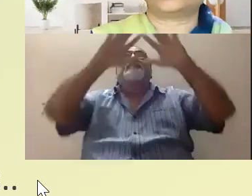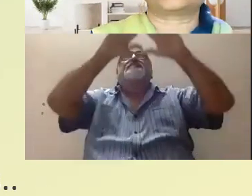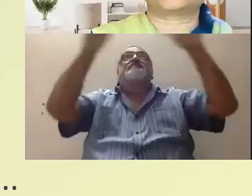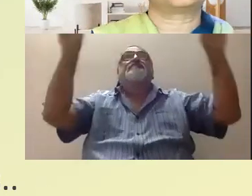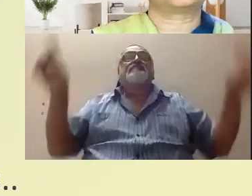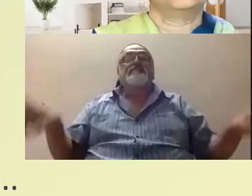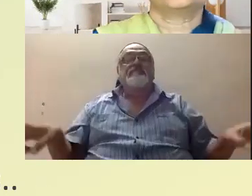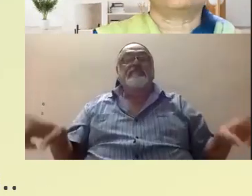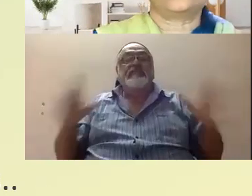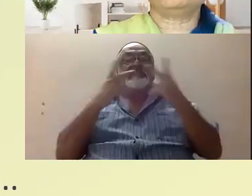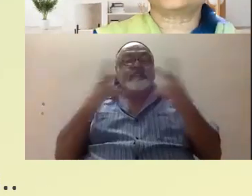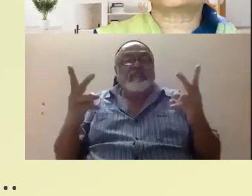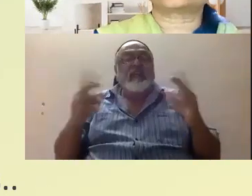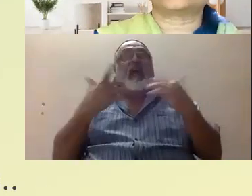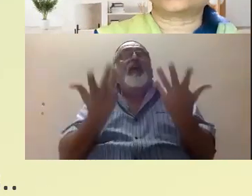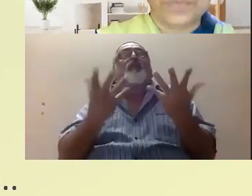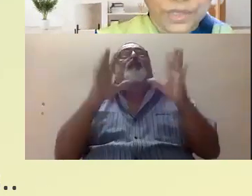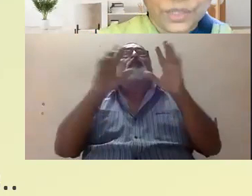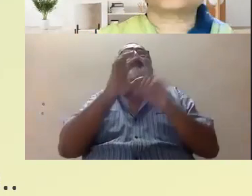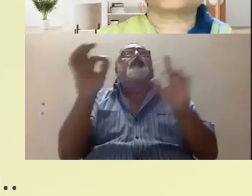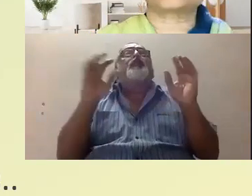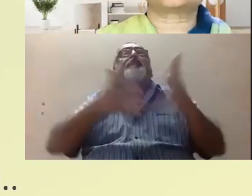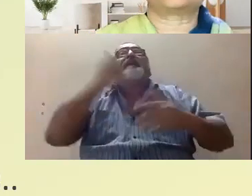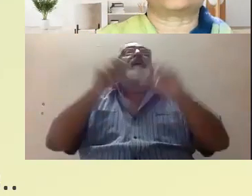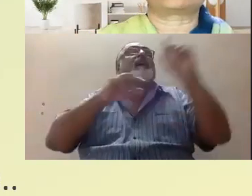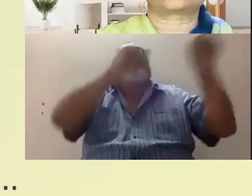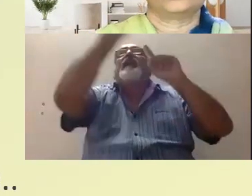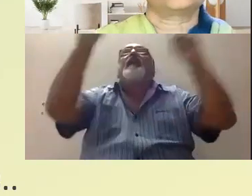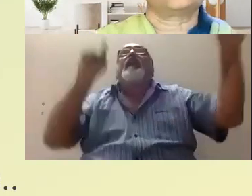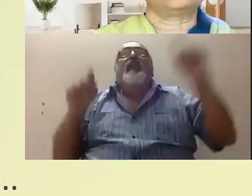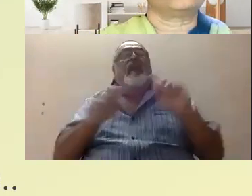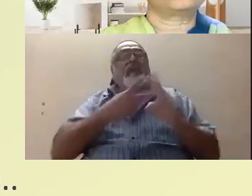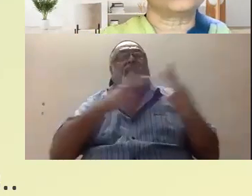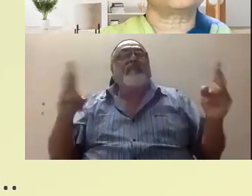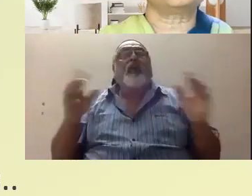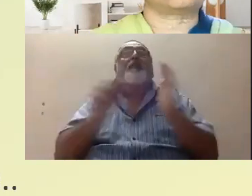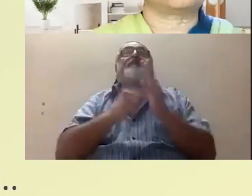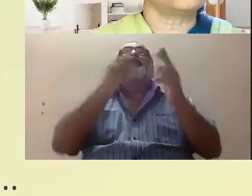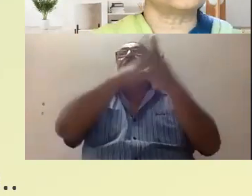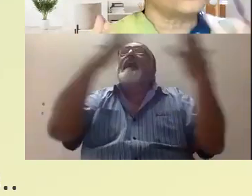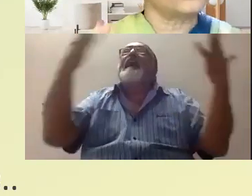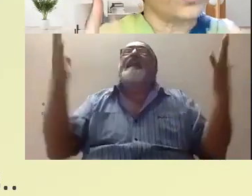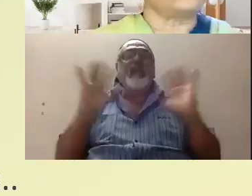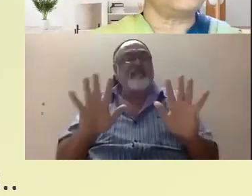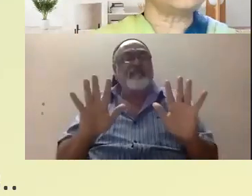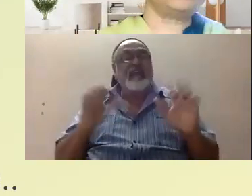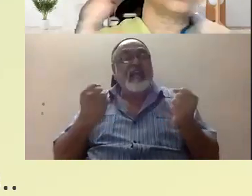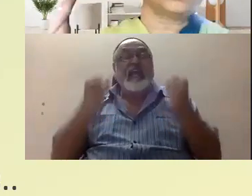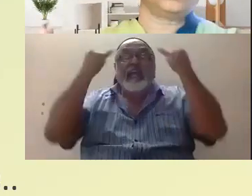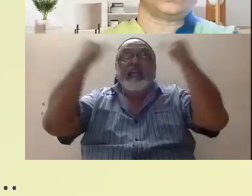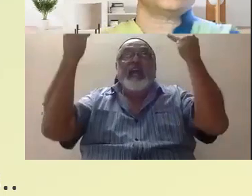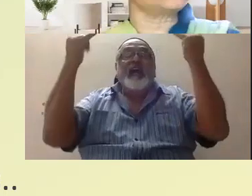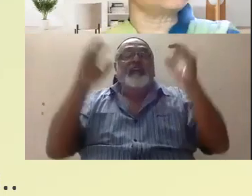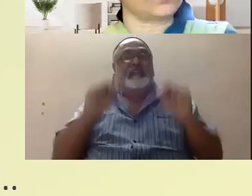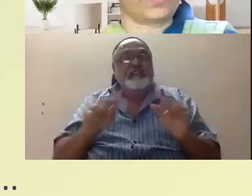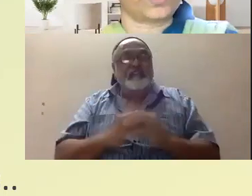can address. So what makes social entrepreneurship successful? So the social problem should be seen